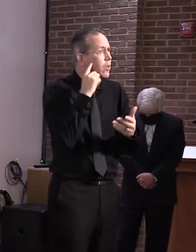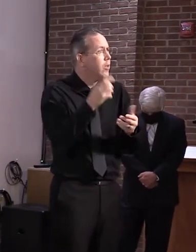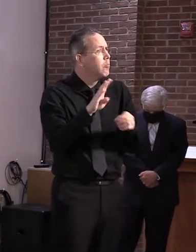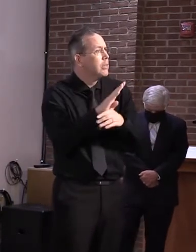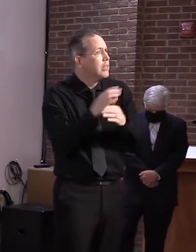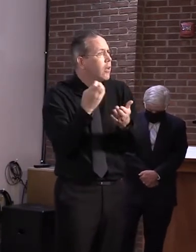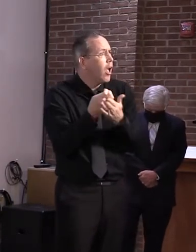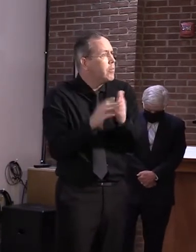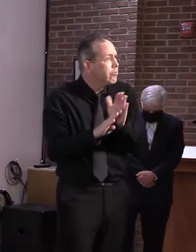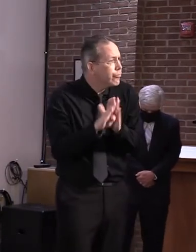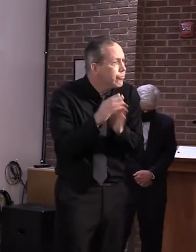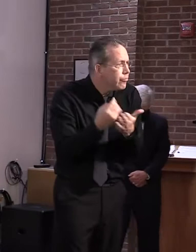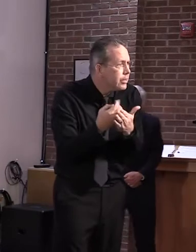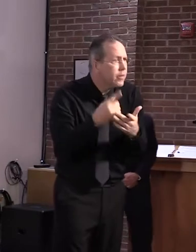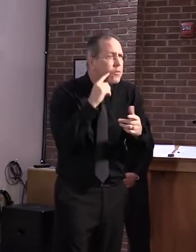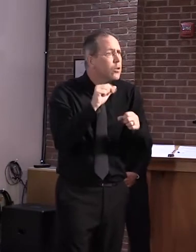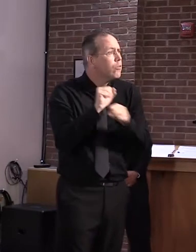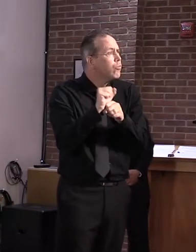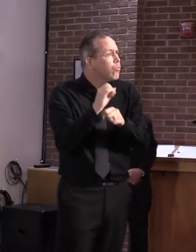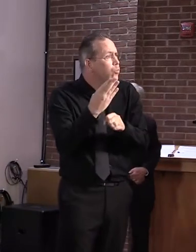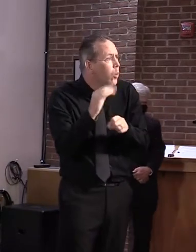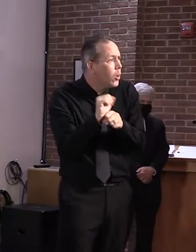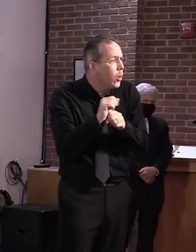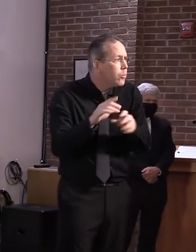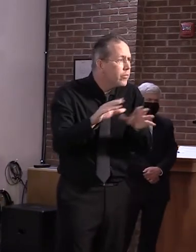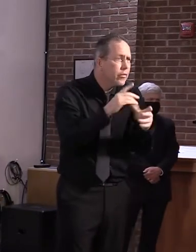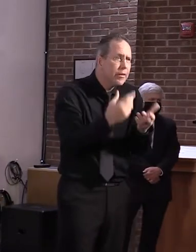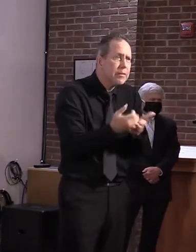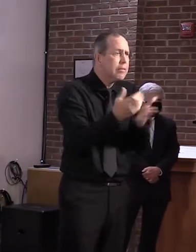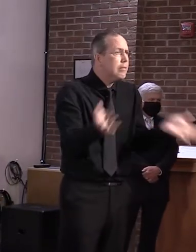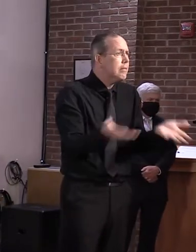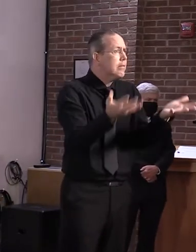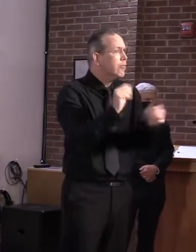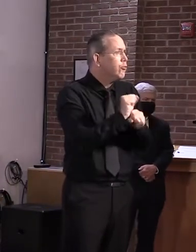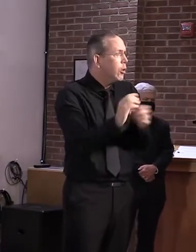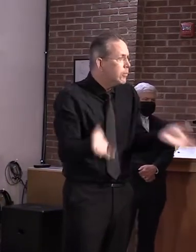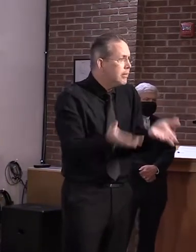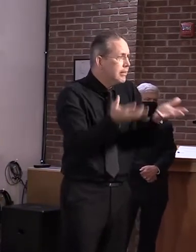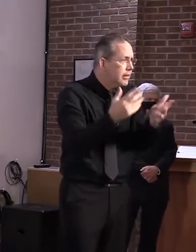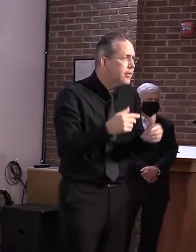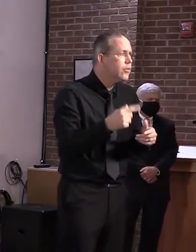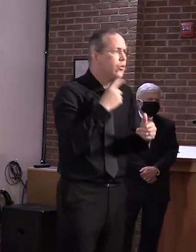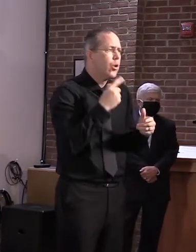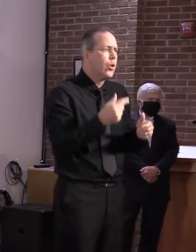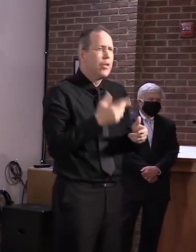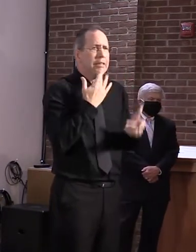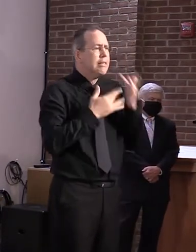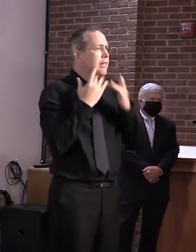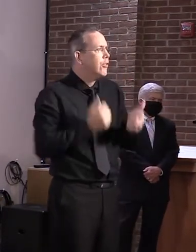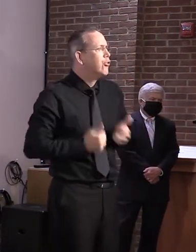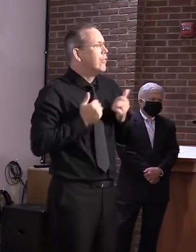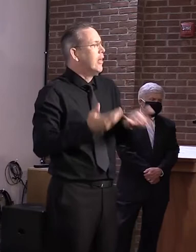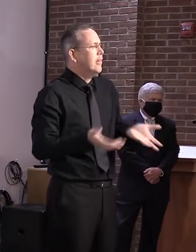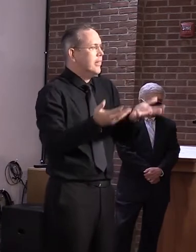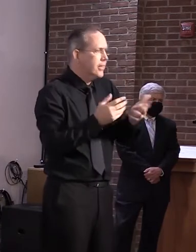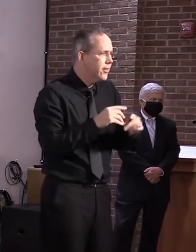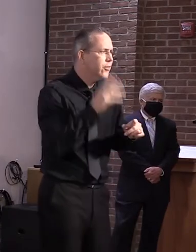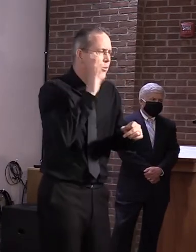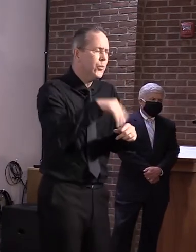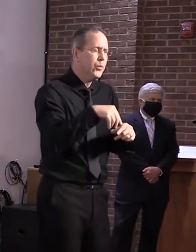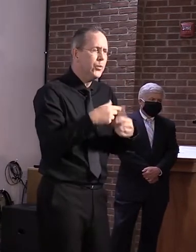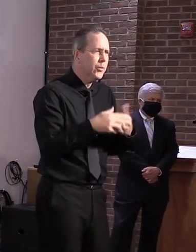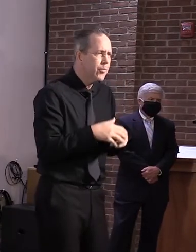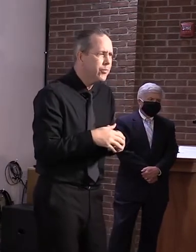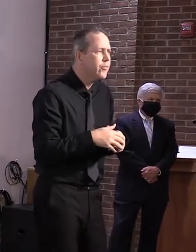system, our culture as a state, and just the vitality of the state. The state of Vermont aims to make Vermont